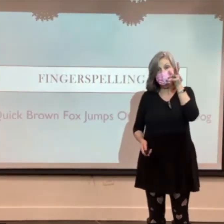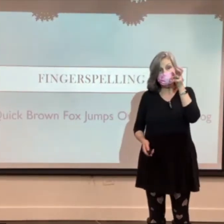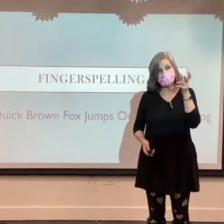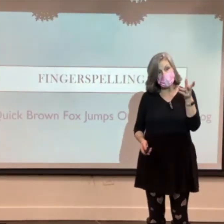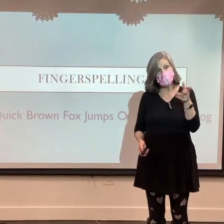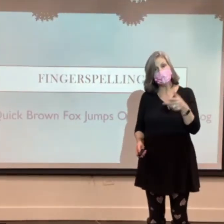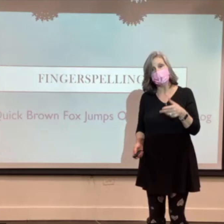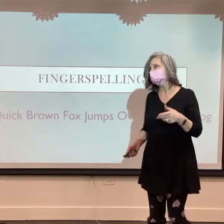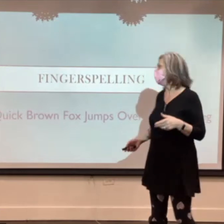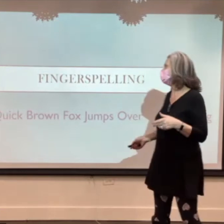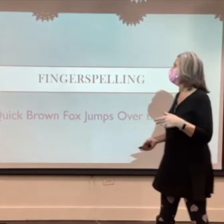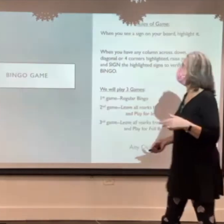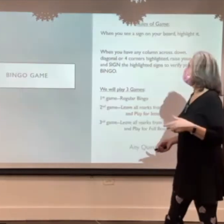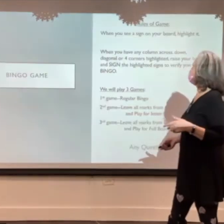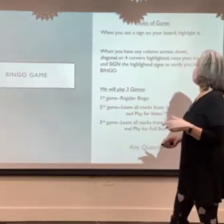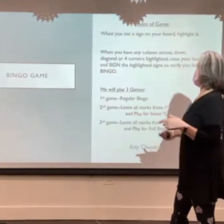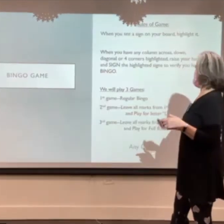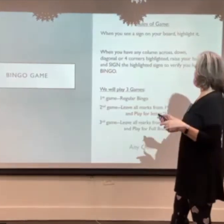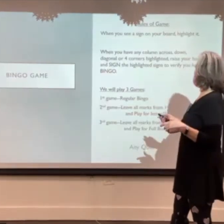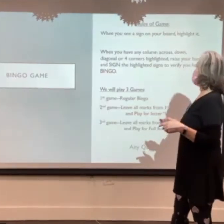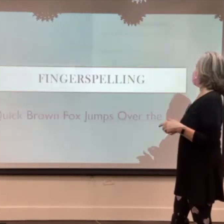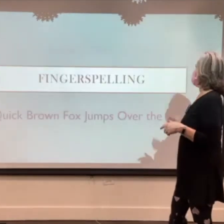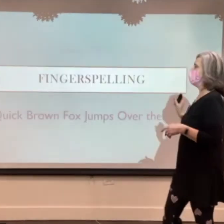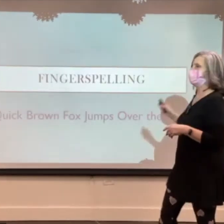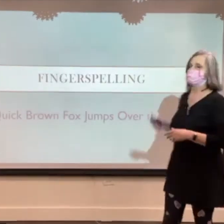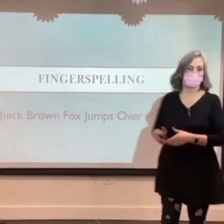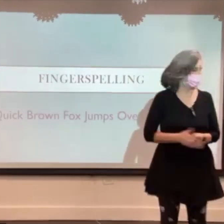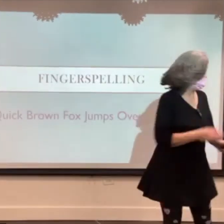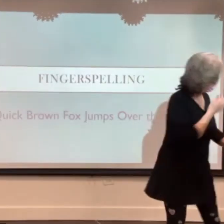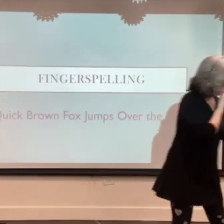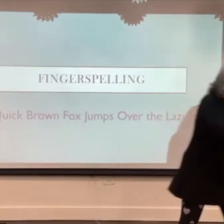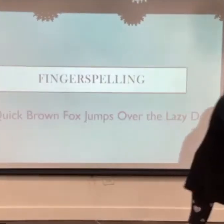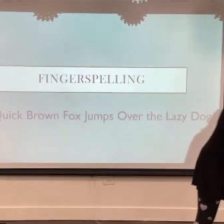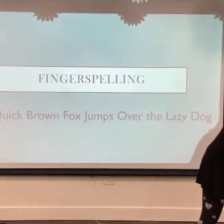to read in ASL. Okay, we were going to play bingo, but we're not going to do that.